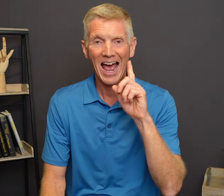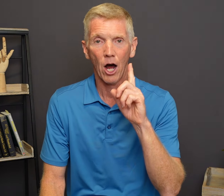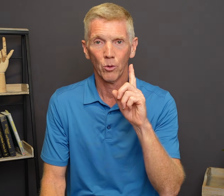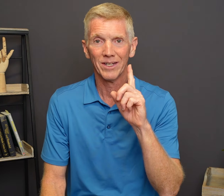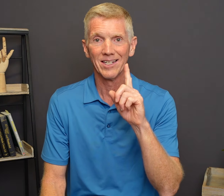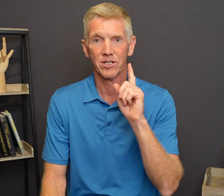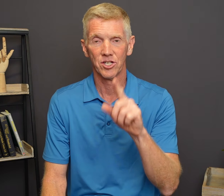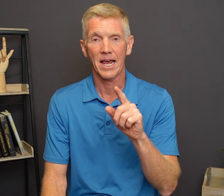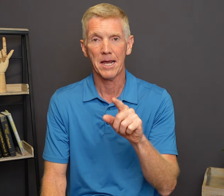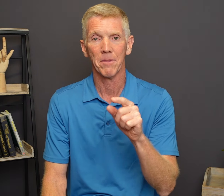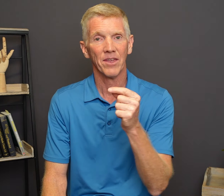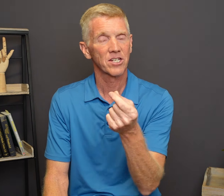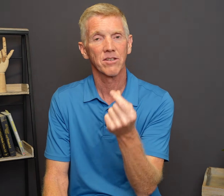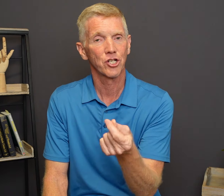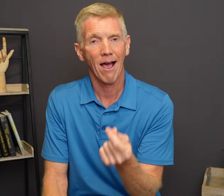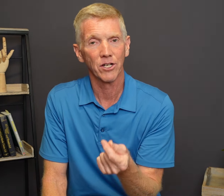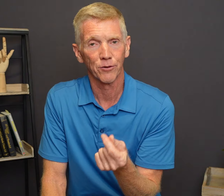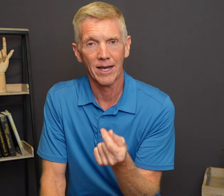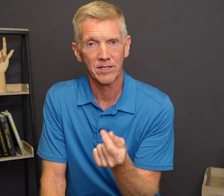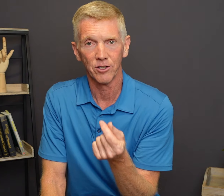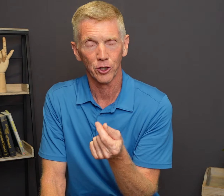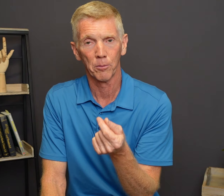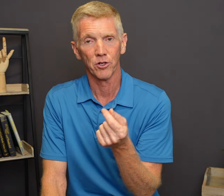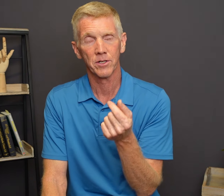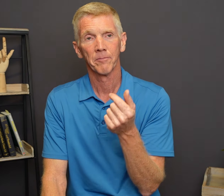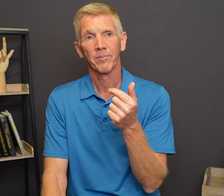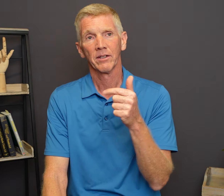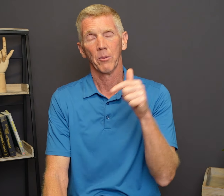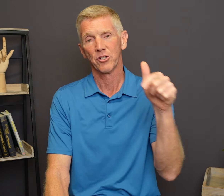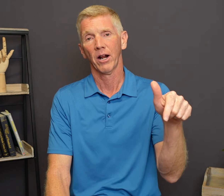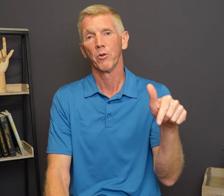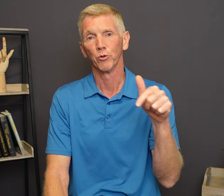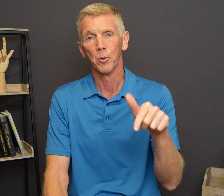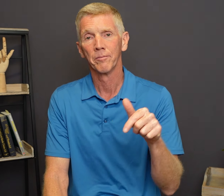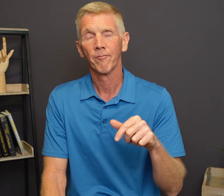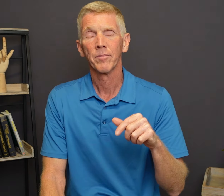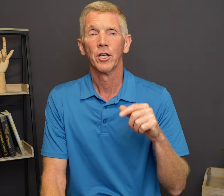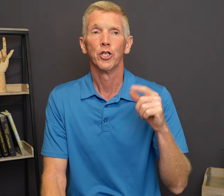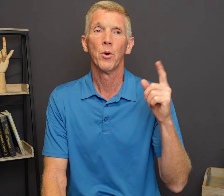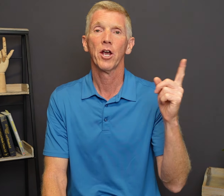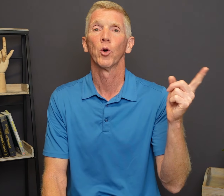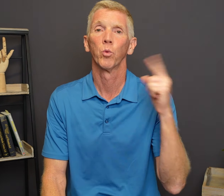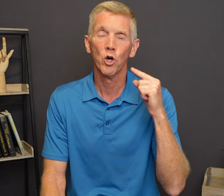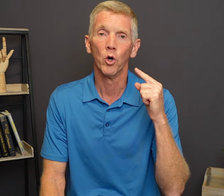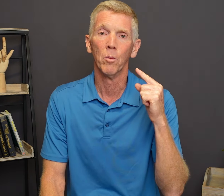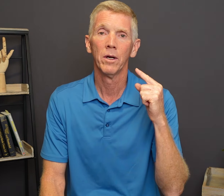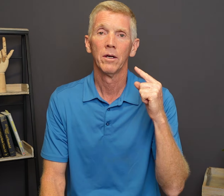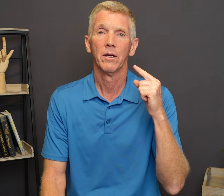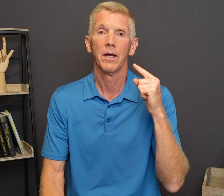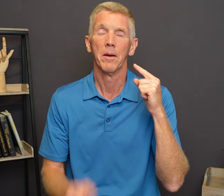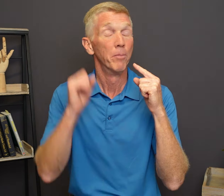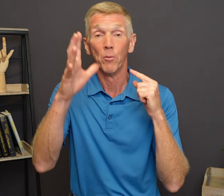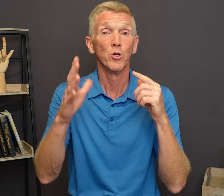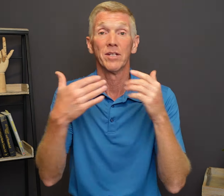sound is the same? And this is the challenge for ASL interpreters. Like we start out with room. You hear room, and boom, you just think